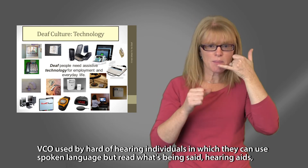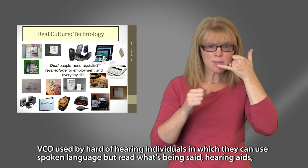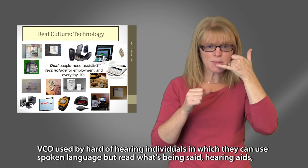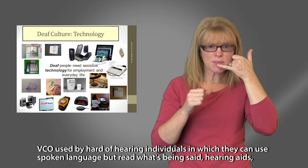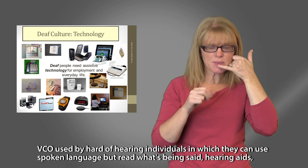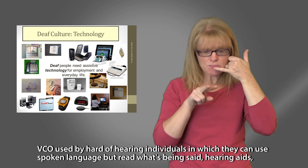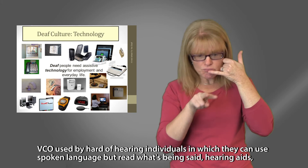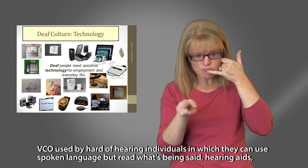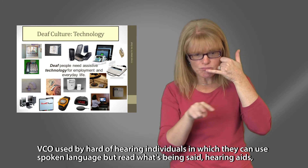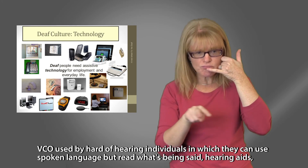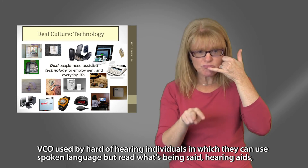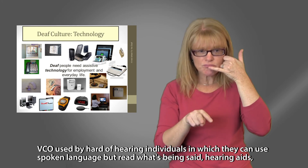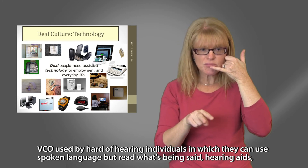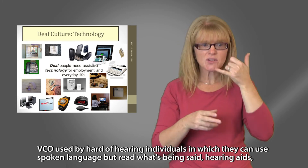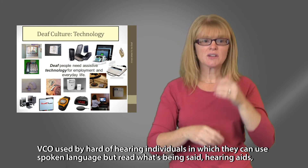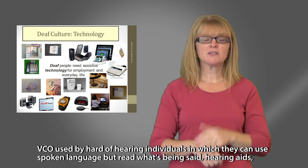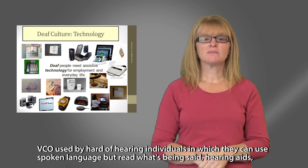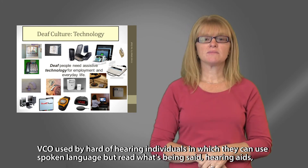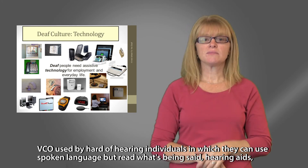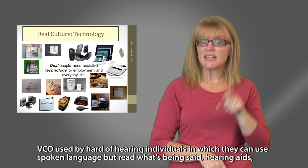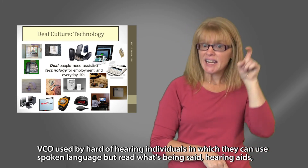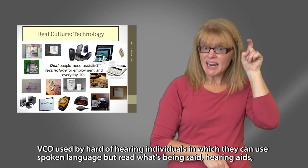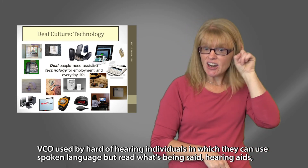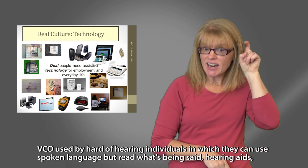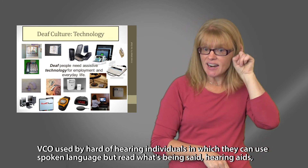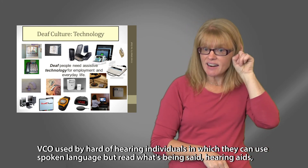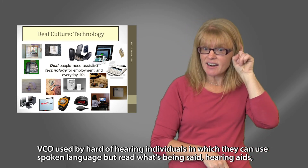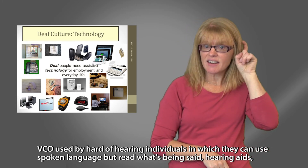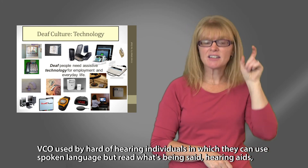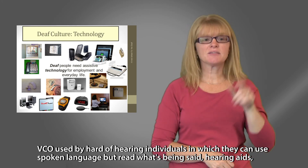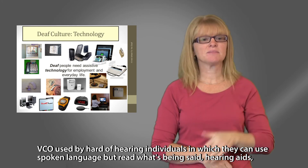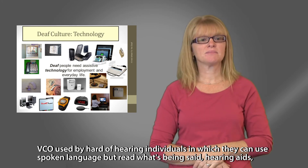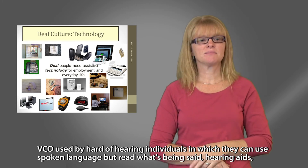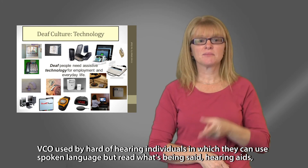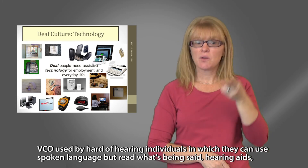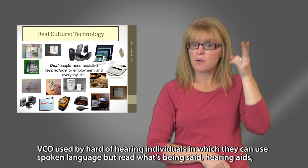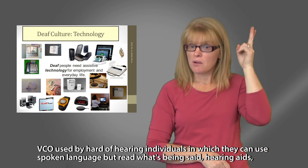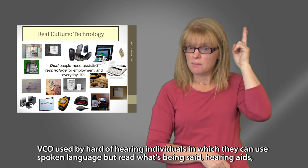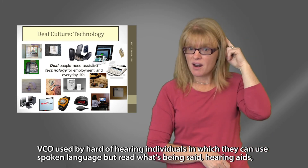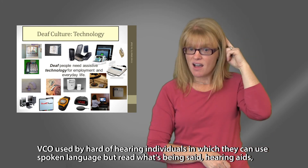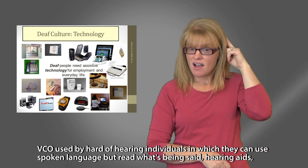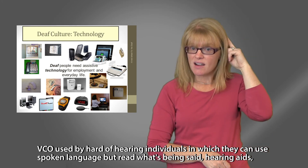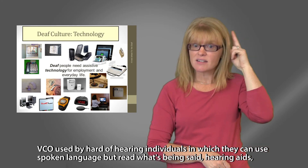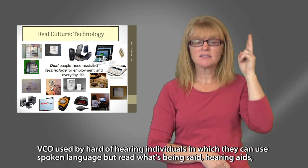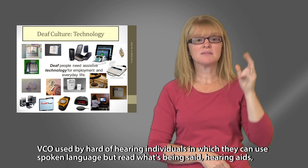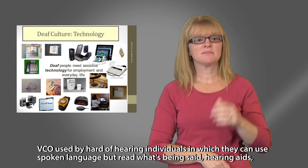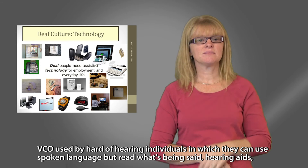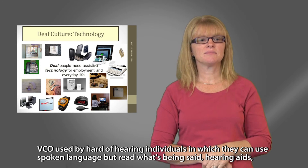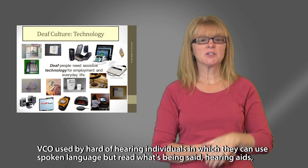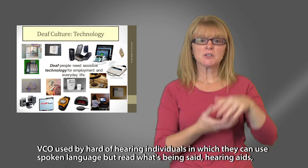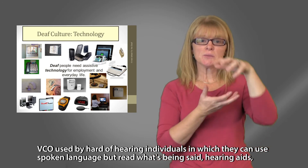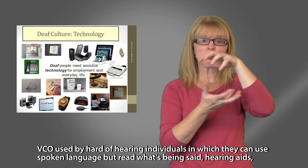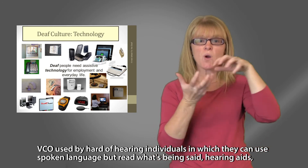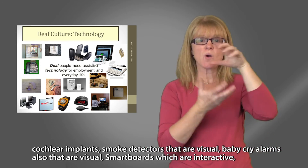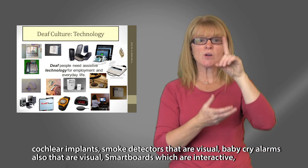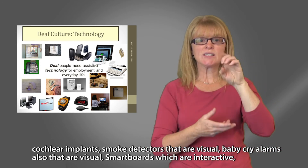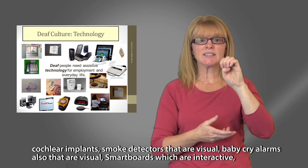by hard of hearing individuals in which they can use spoken language but read what's being said, hearing aids and cochlear